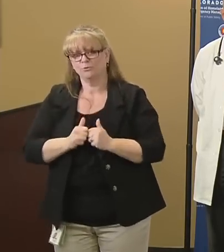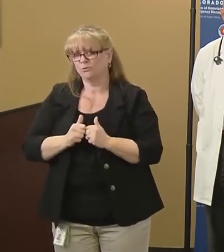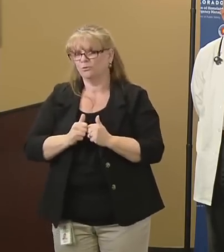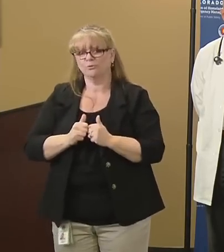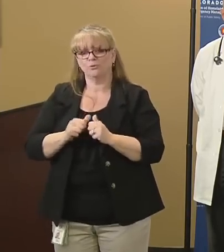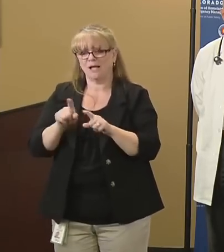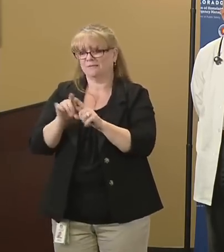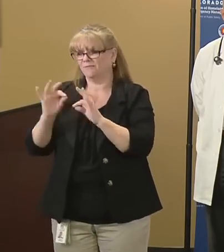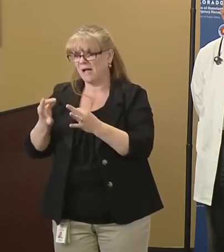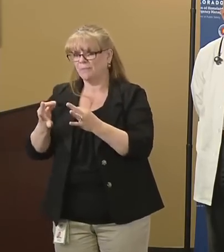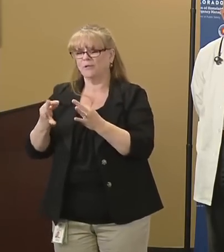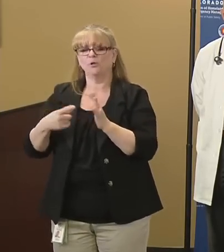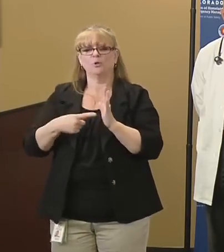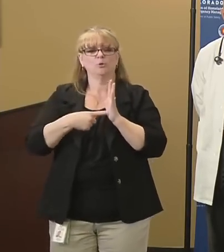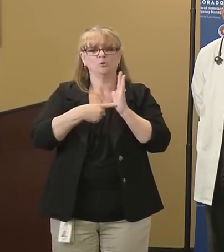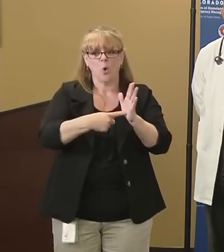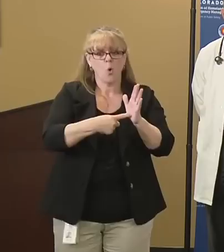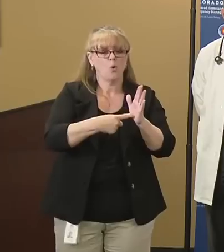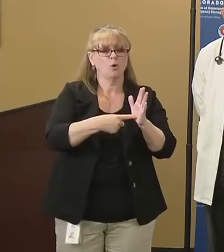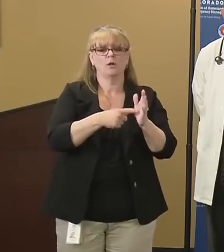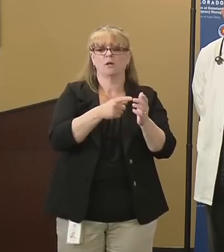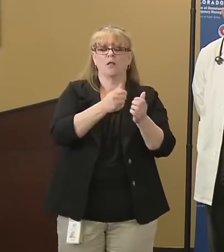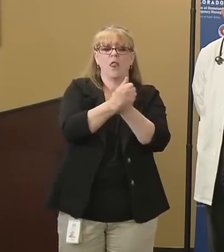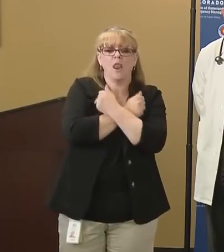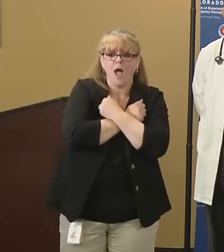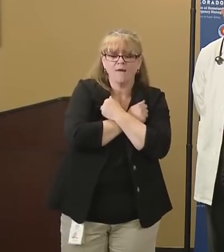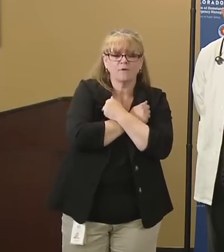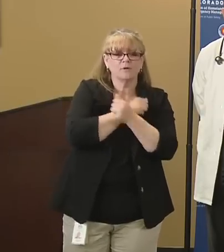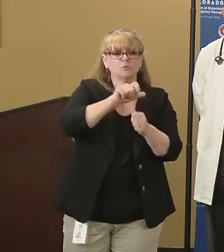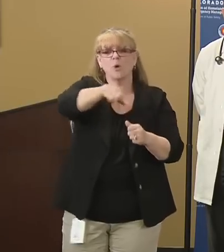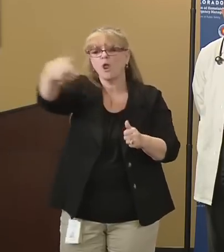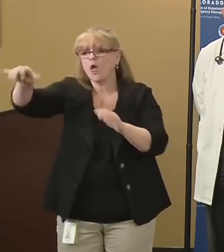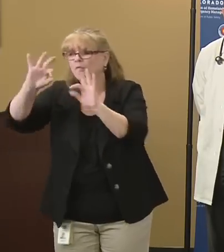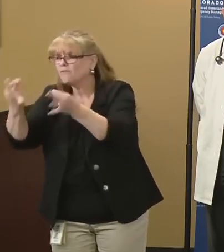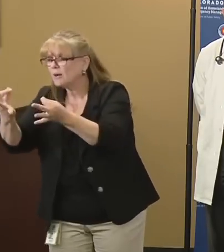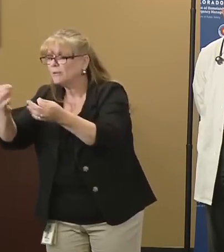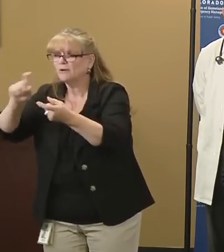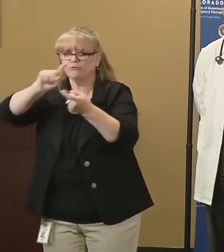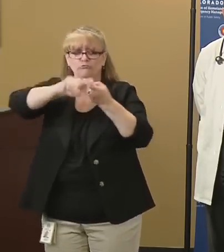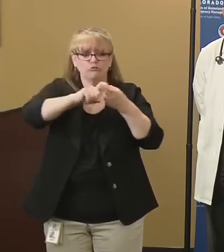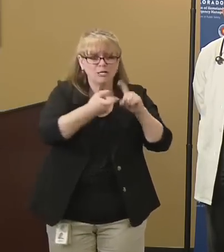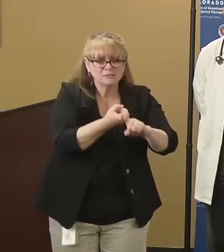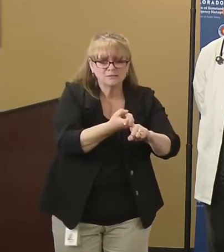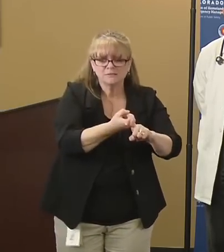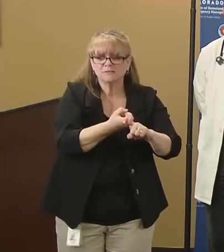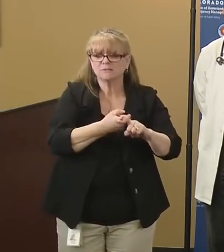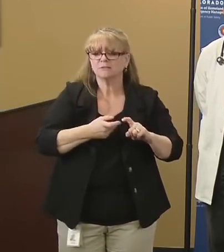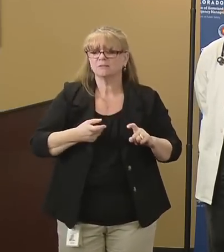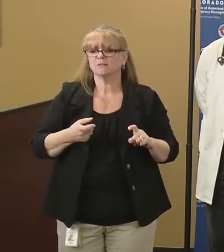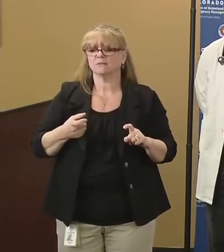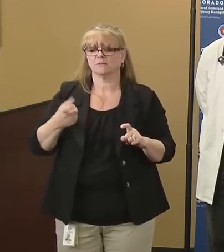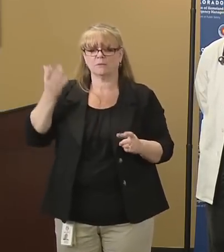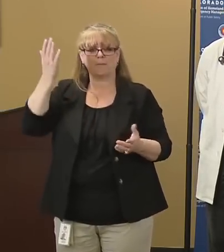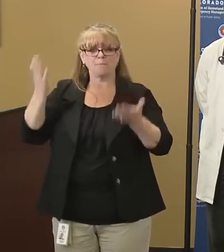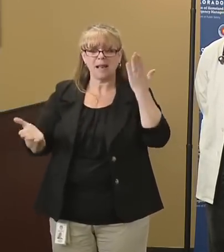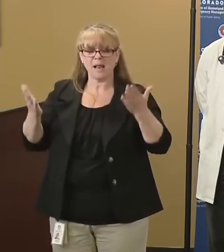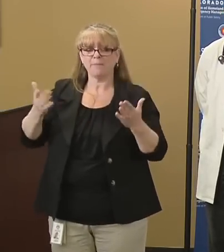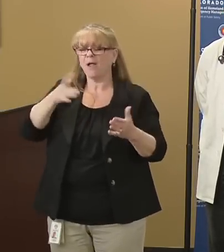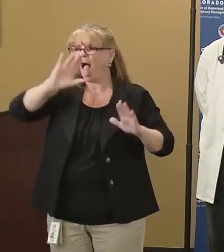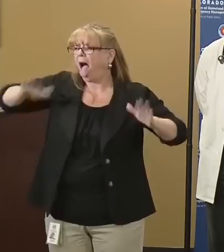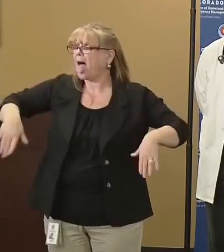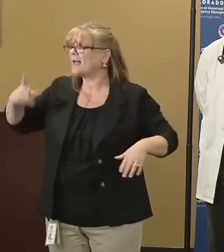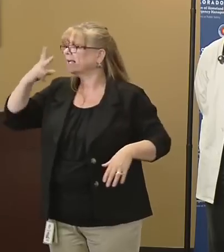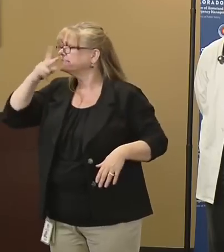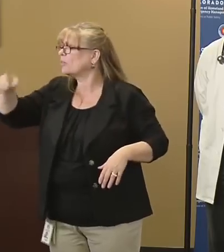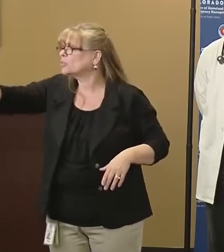your greater extended family, to your friends, to those you haven't connected with for many months or many years. We can get